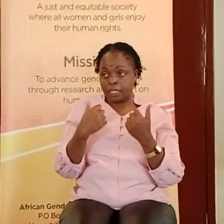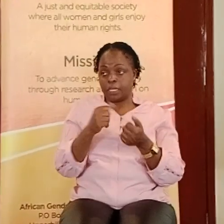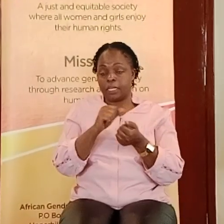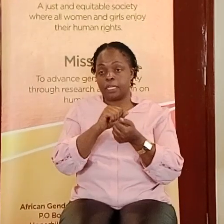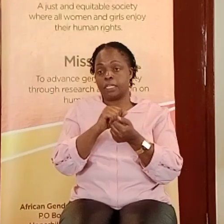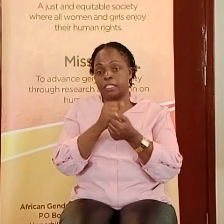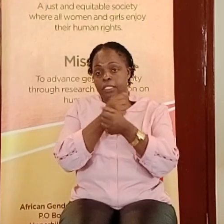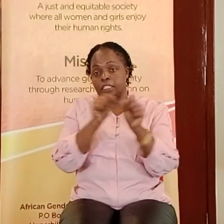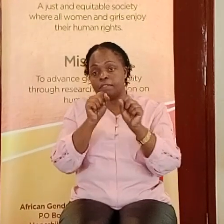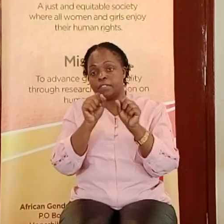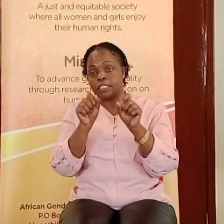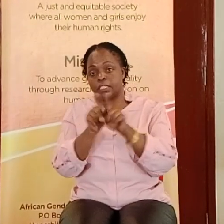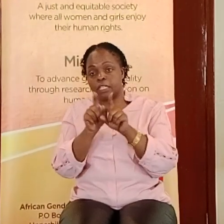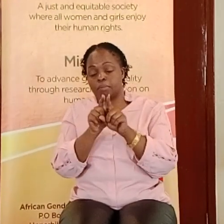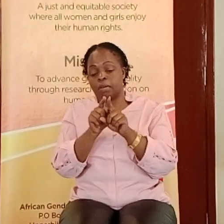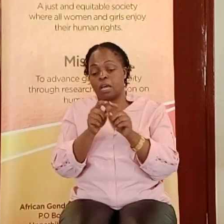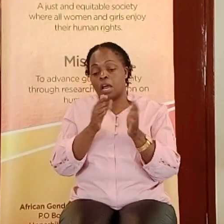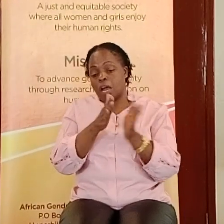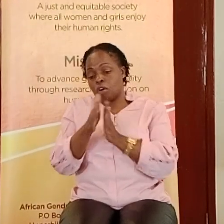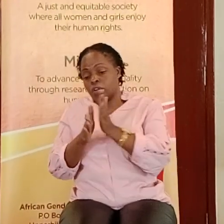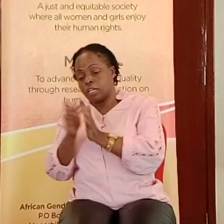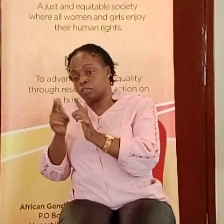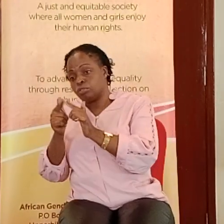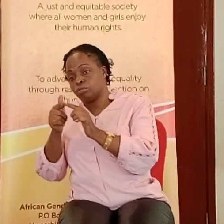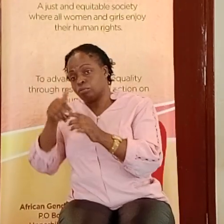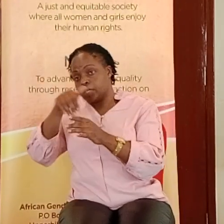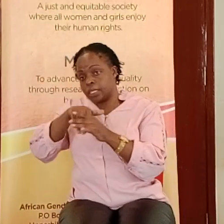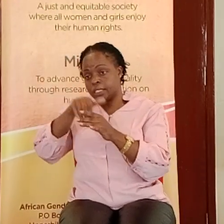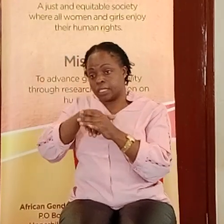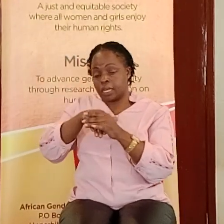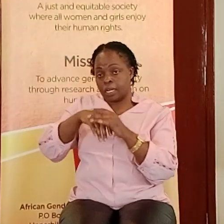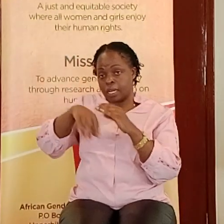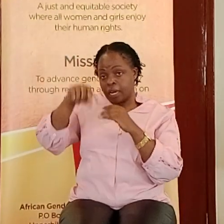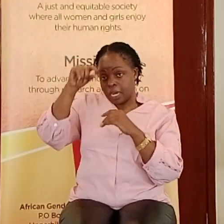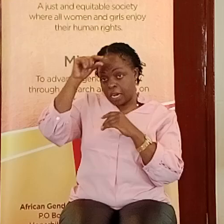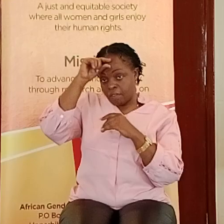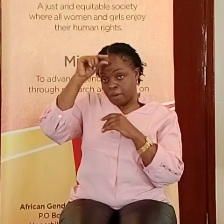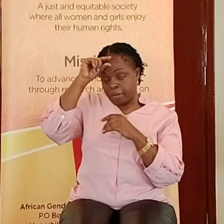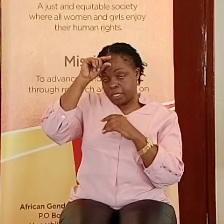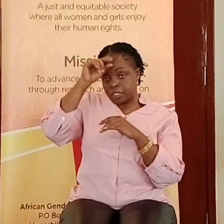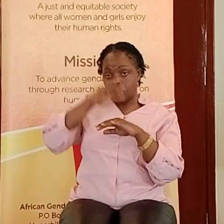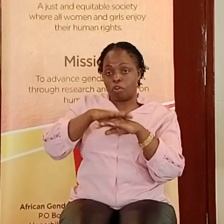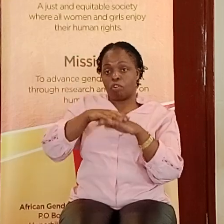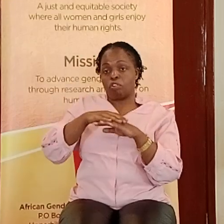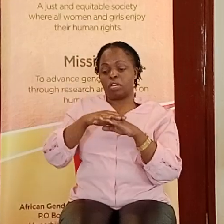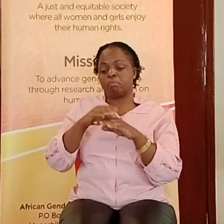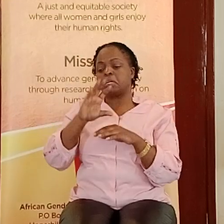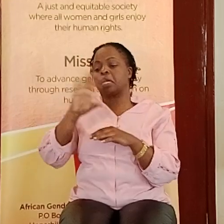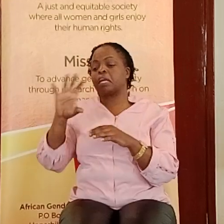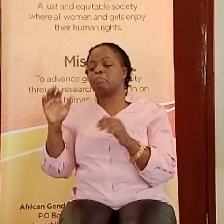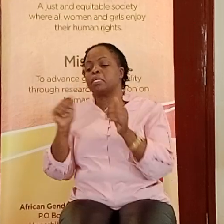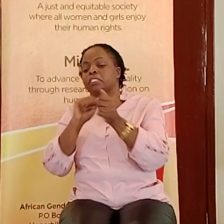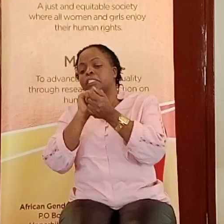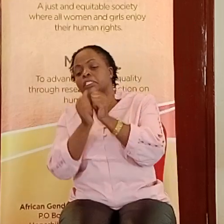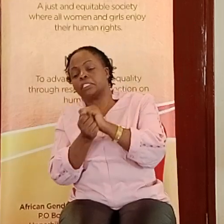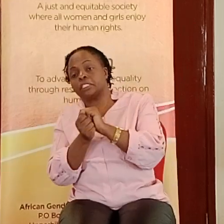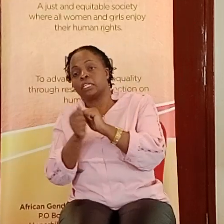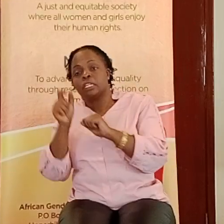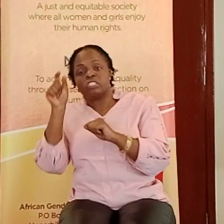Intergovernmental Panel on Climate Change and Gender, on climate change, gender inequalities are further exaggerated